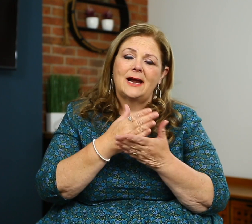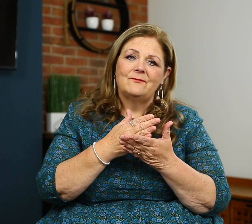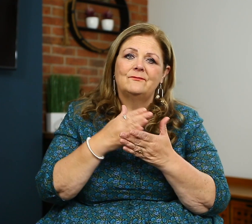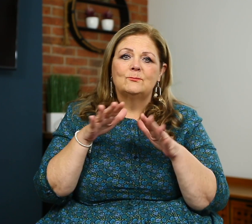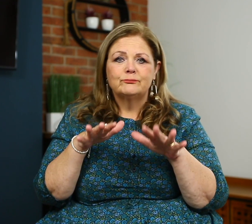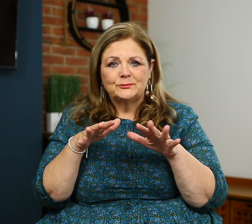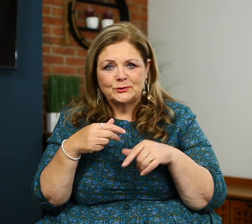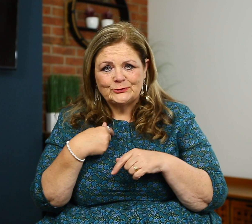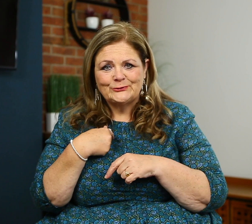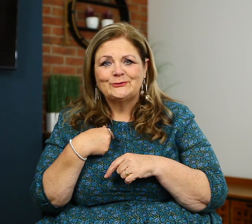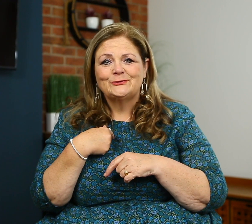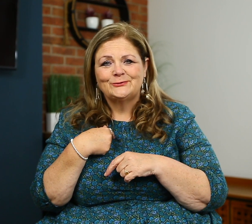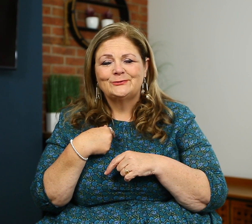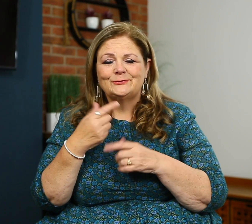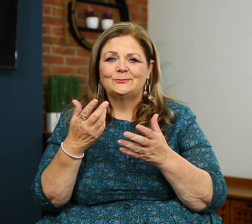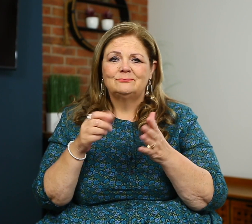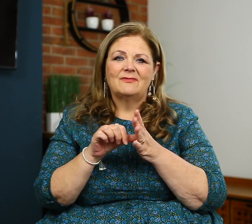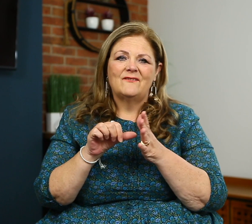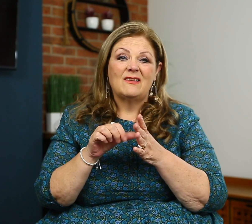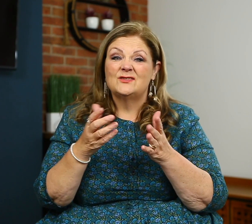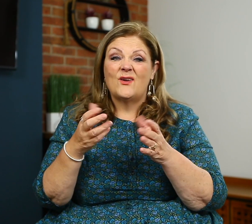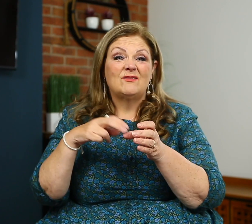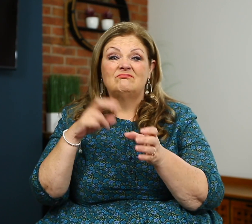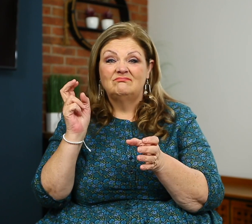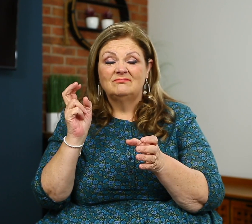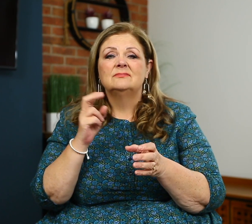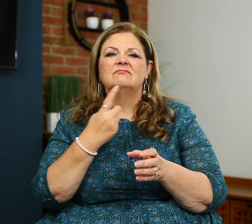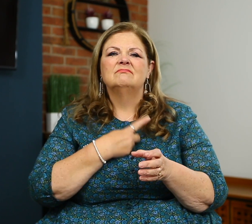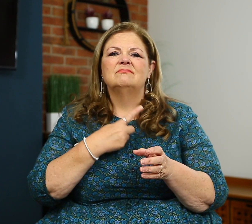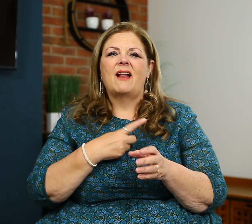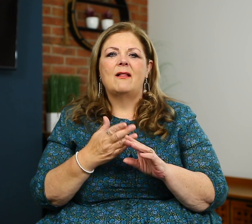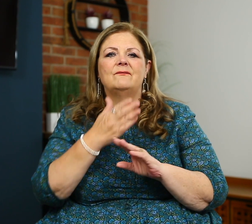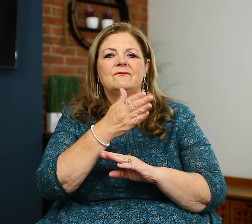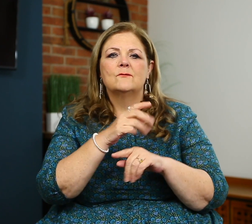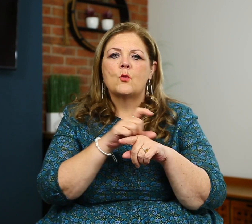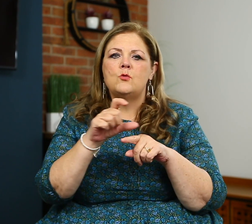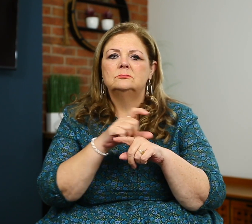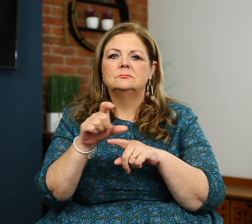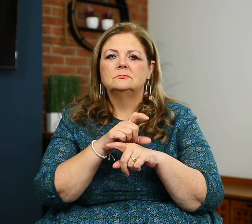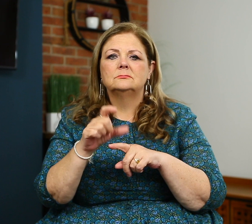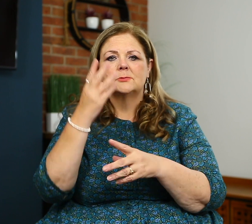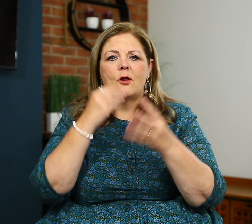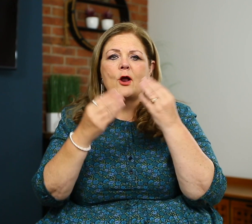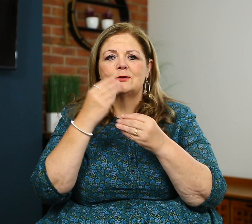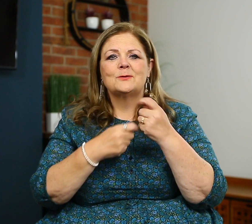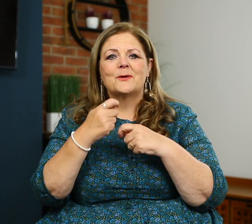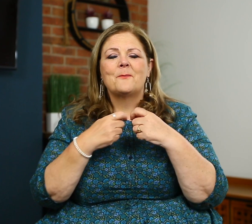it just made it too difficult. So I withdrew my application and I found a course myself